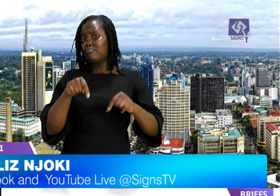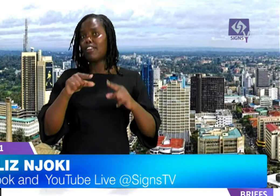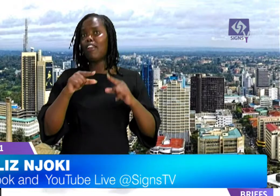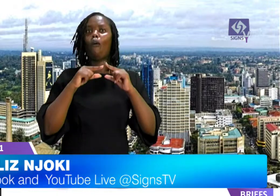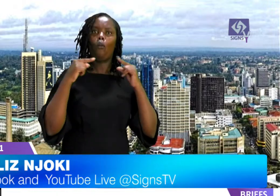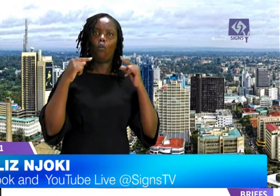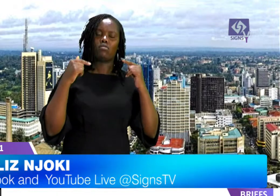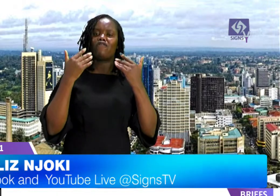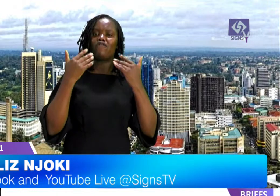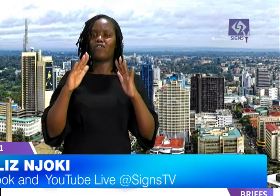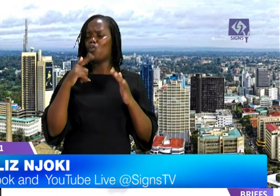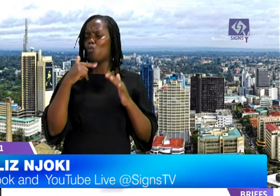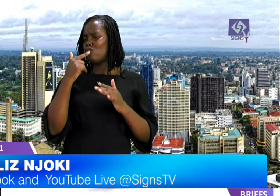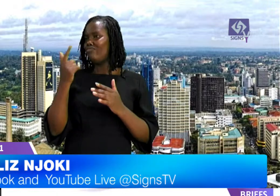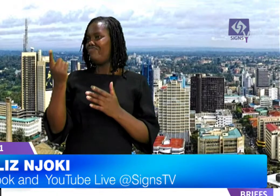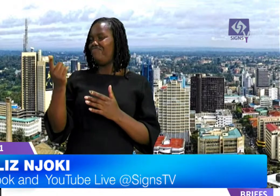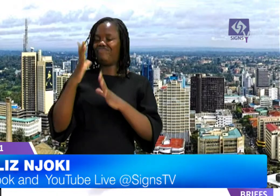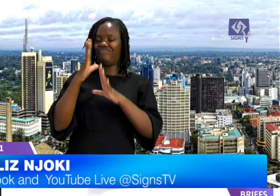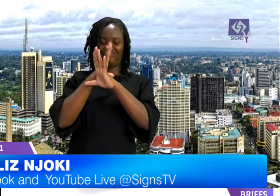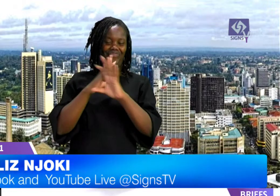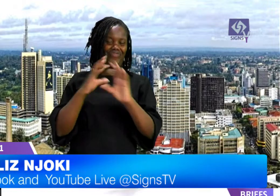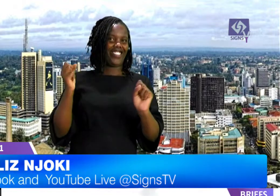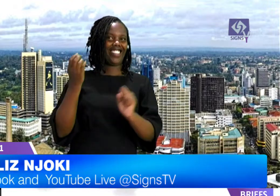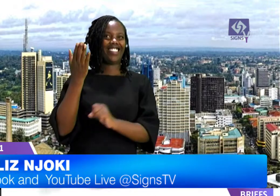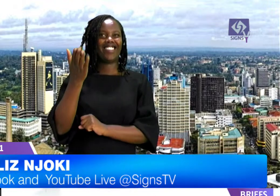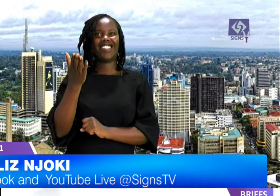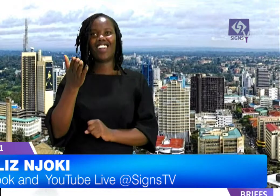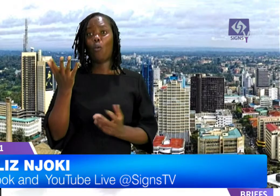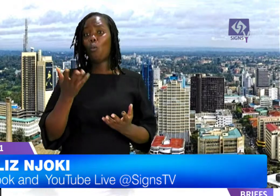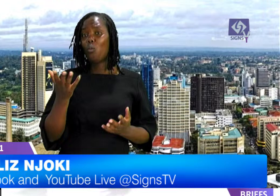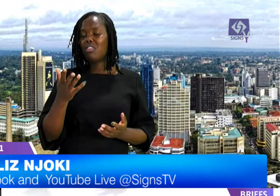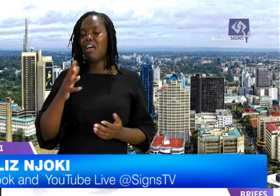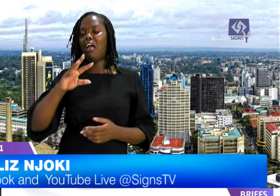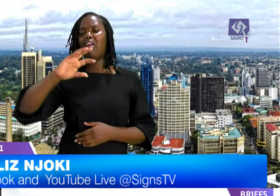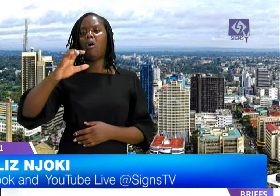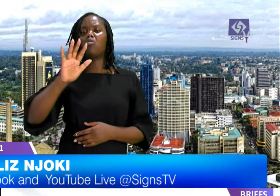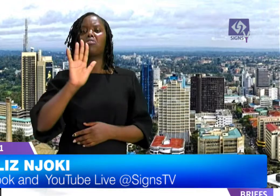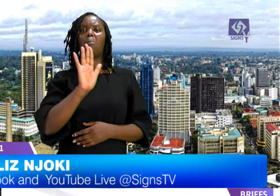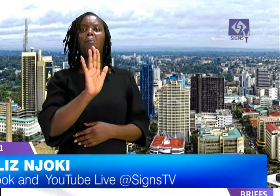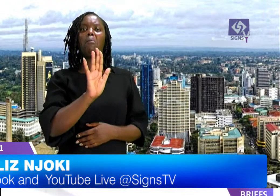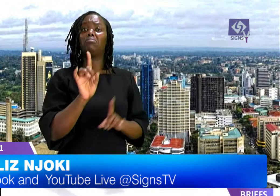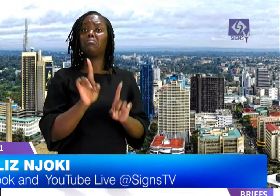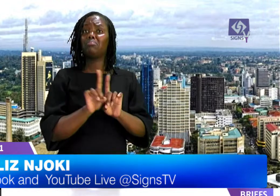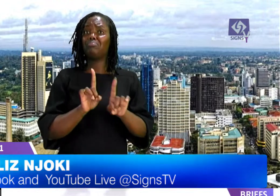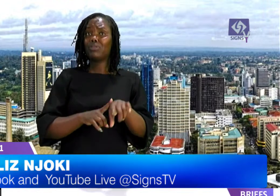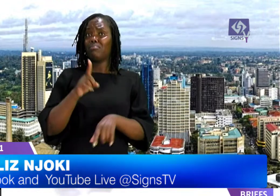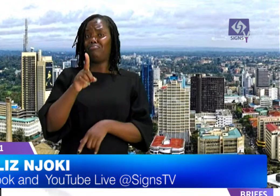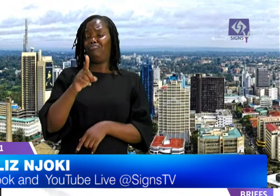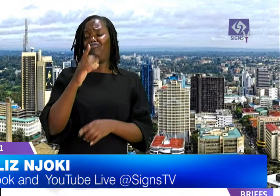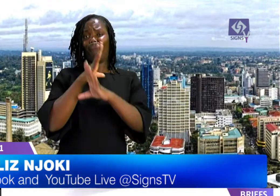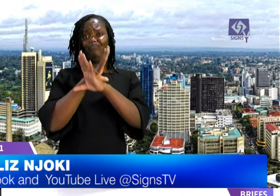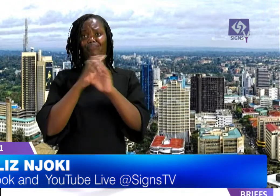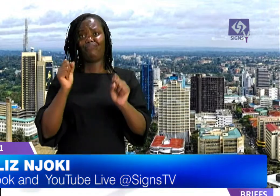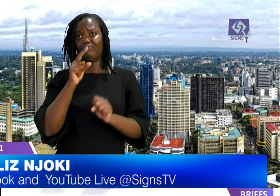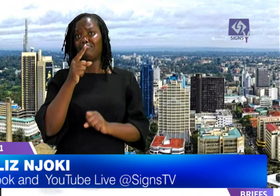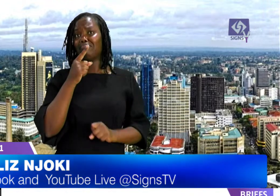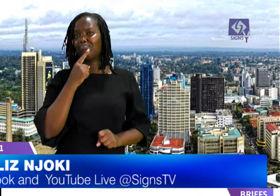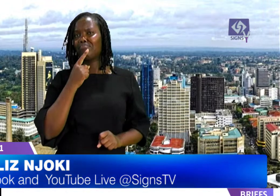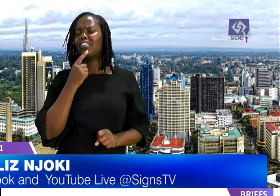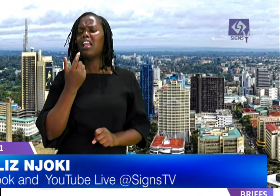Trans Nzoia Governor George Natembeya is today hosting President William Ruto in his